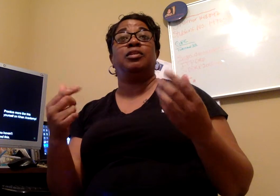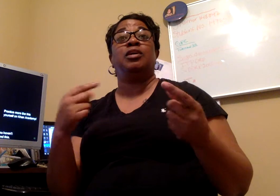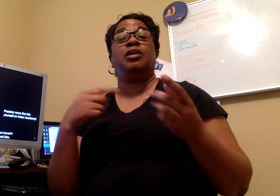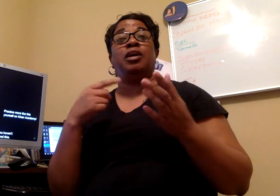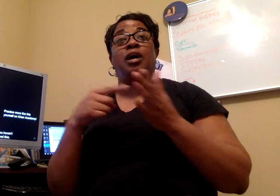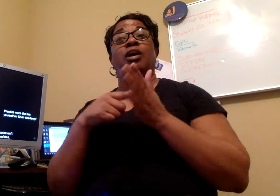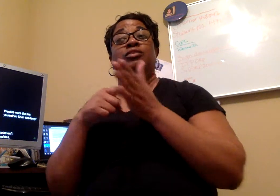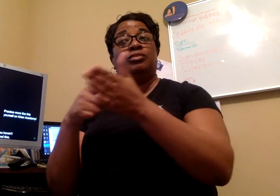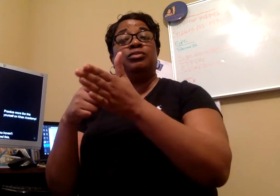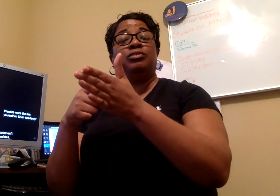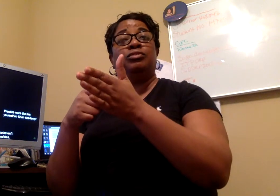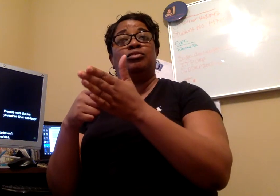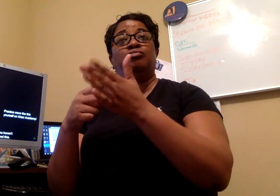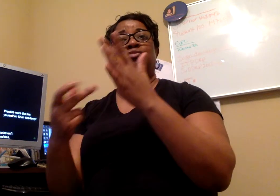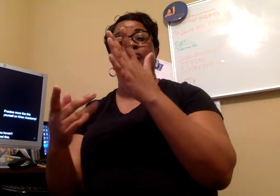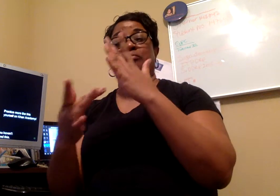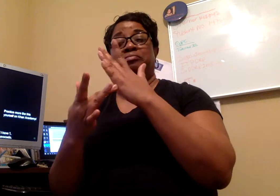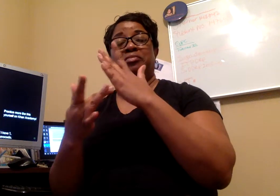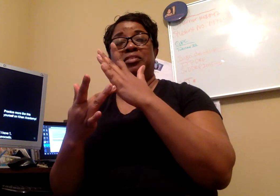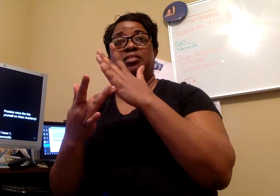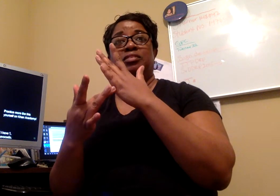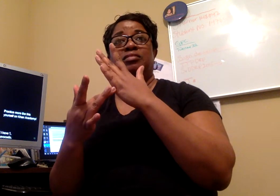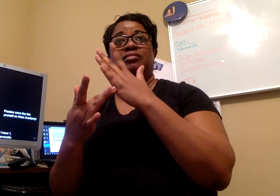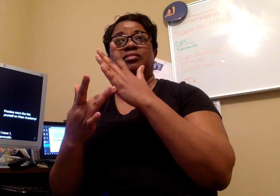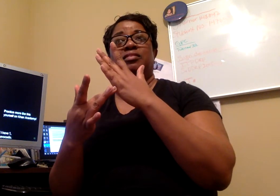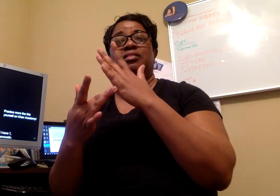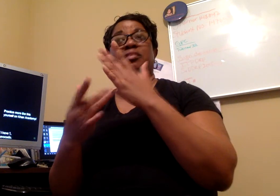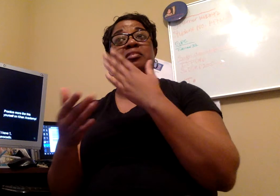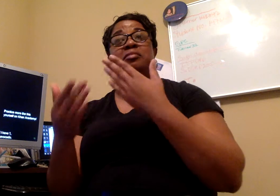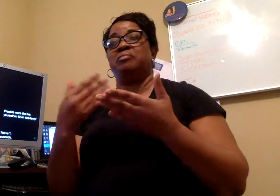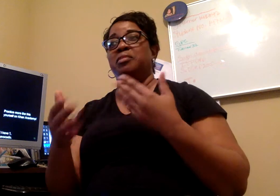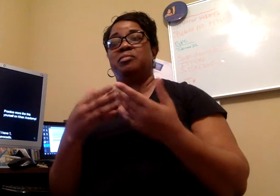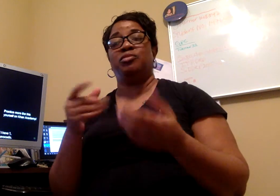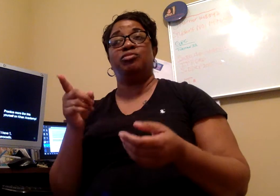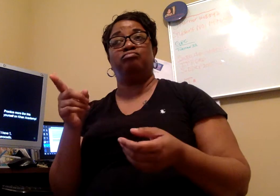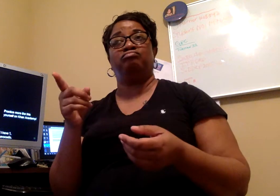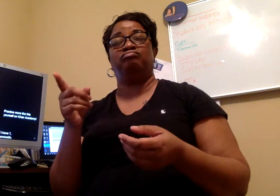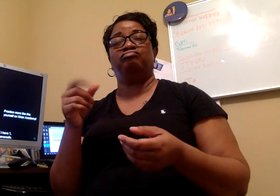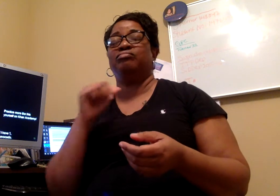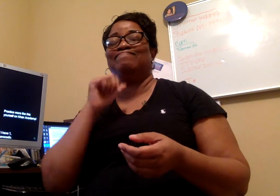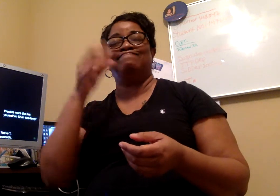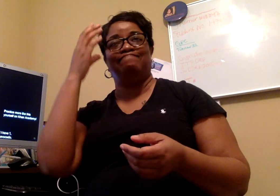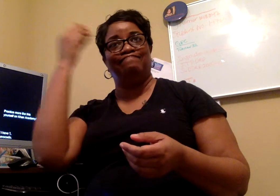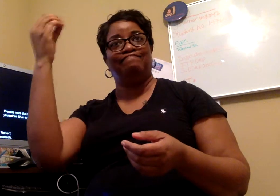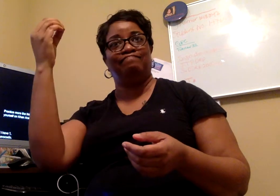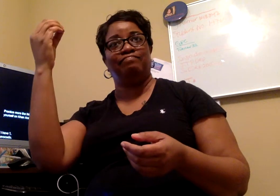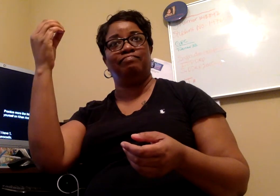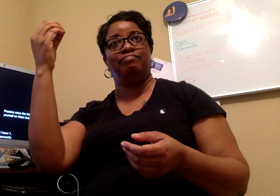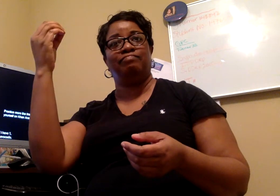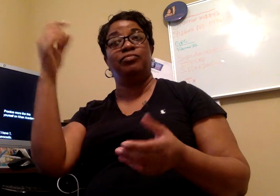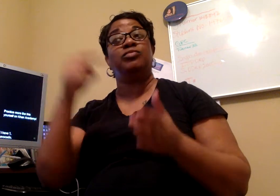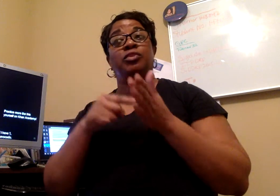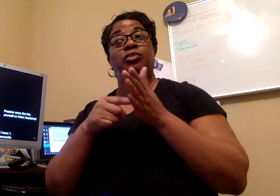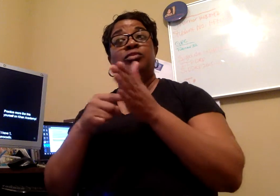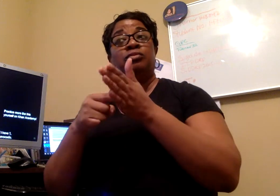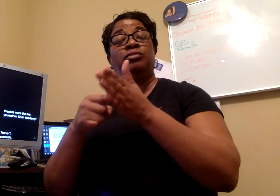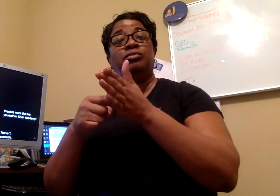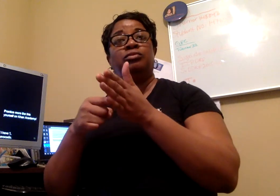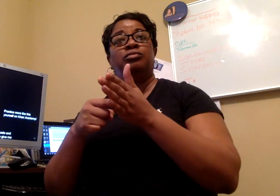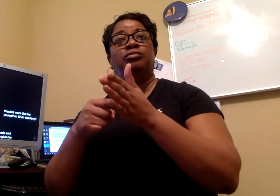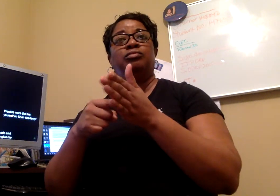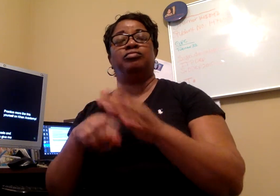or you haven't already mastered this. You say, well, if I have one, let's call that an